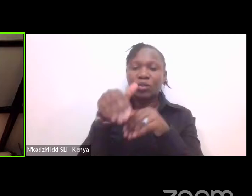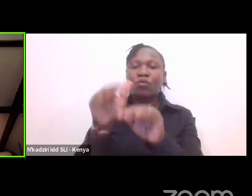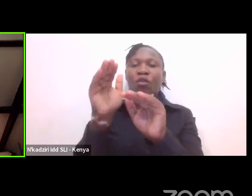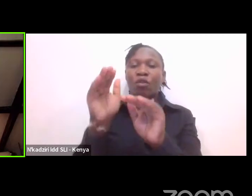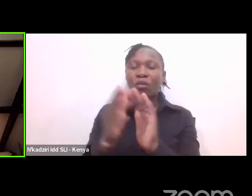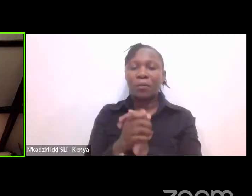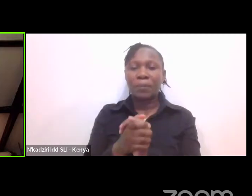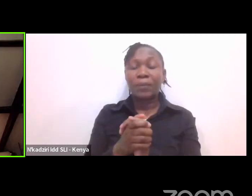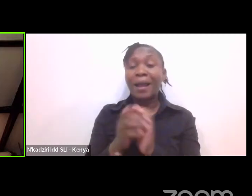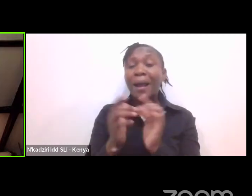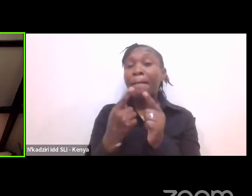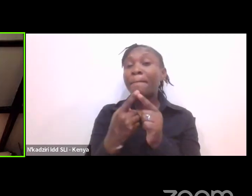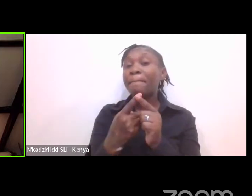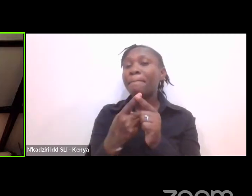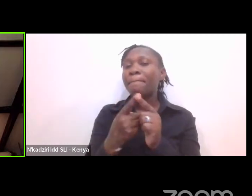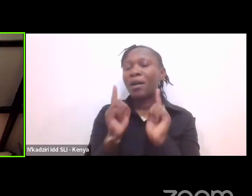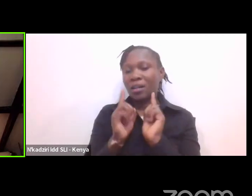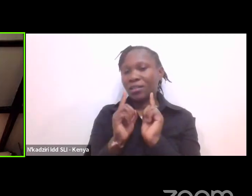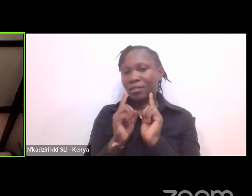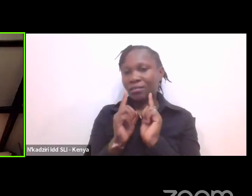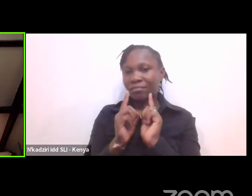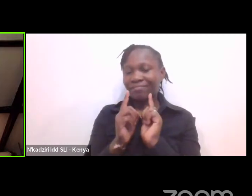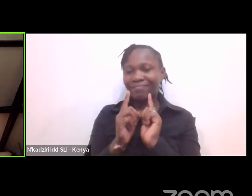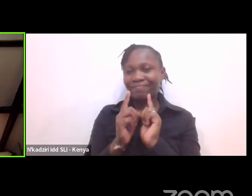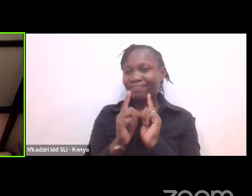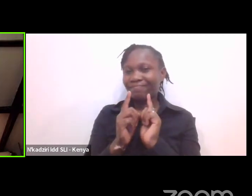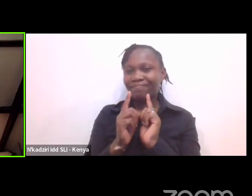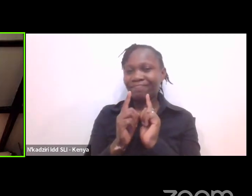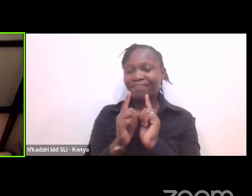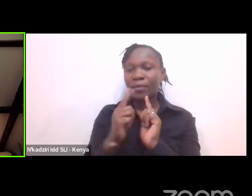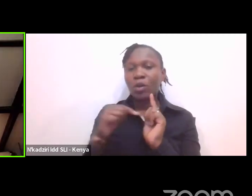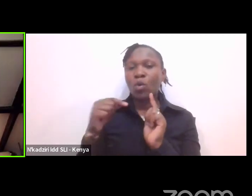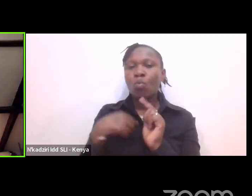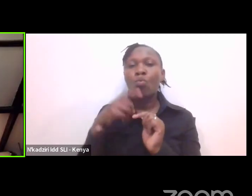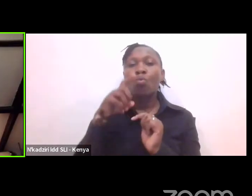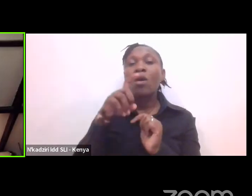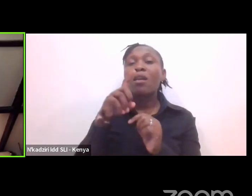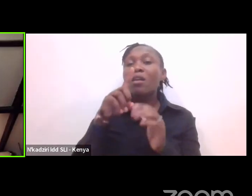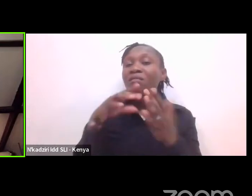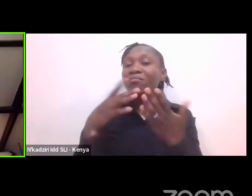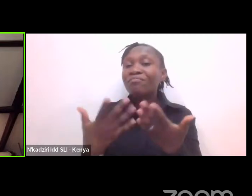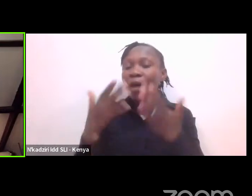Except that that needs focus is